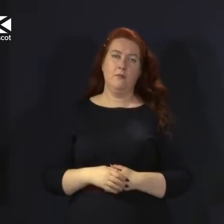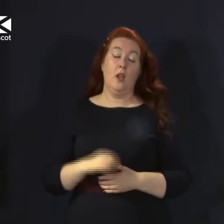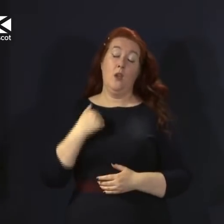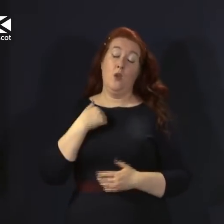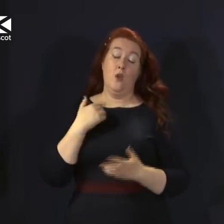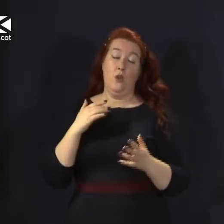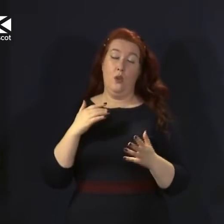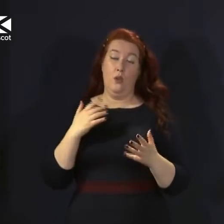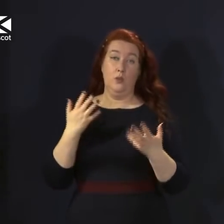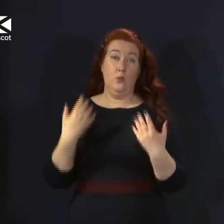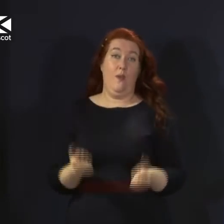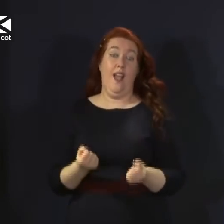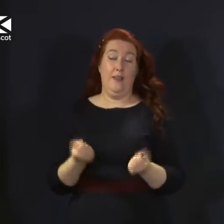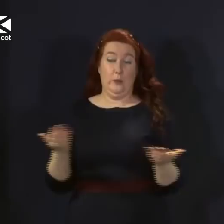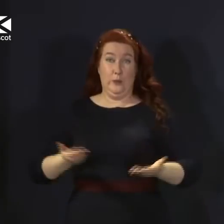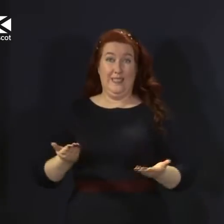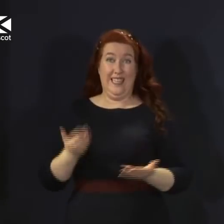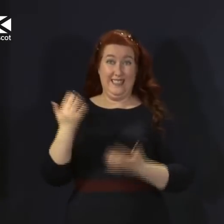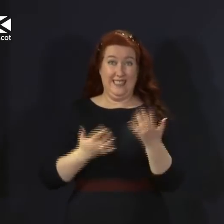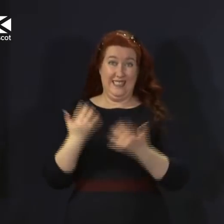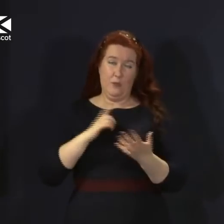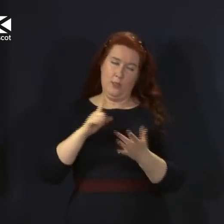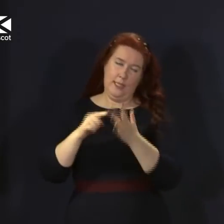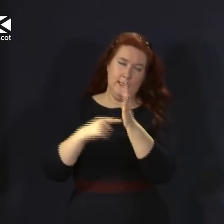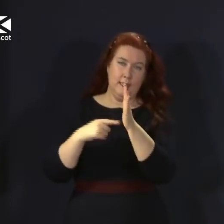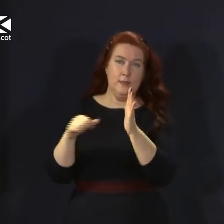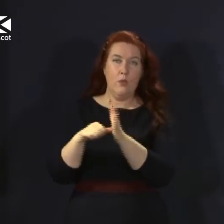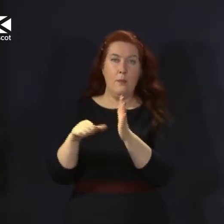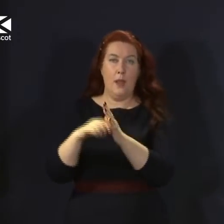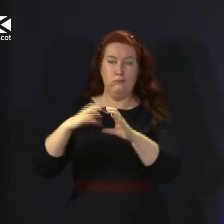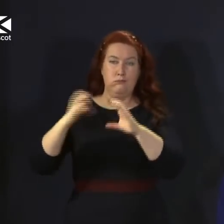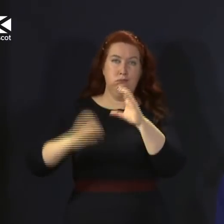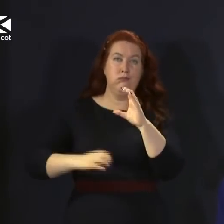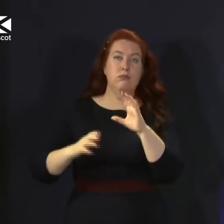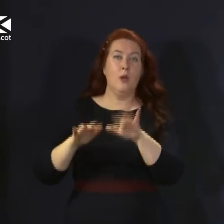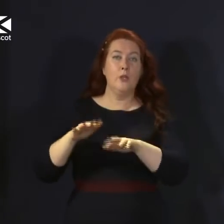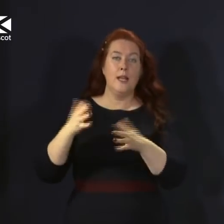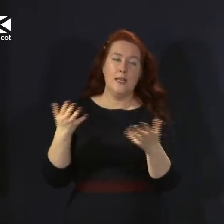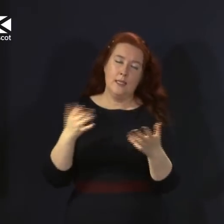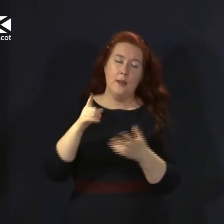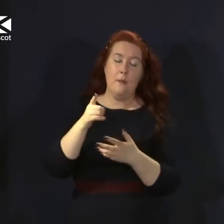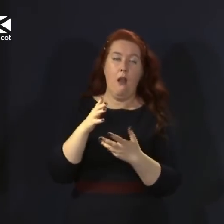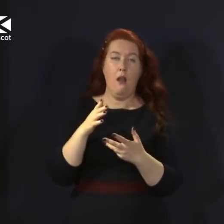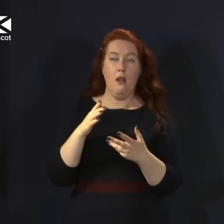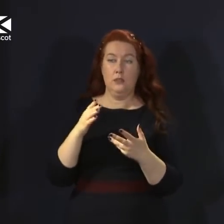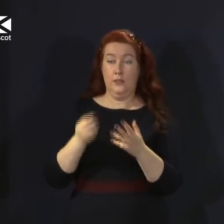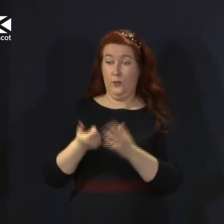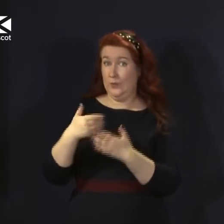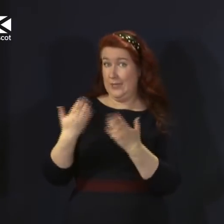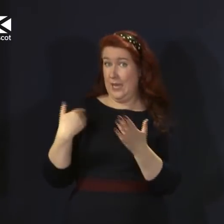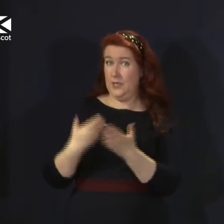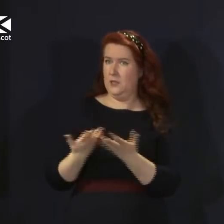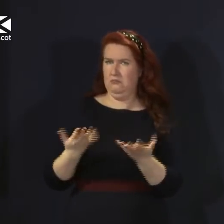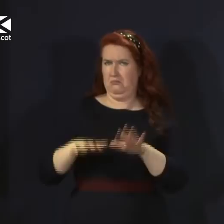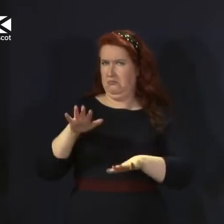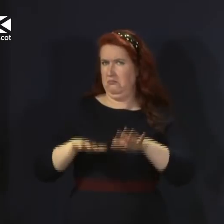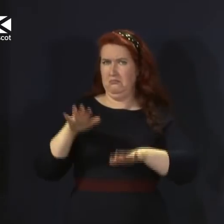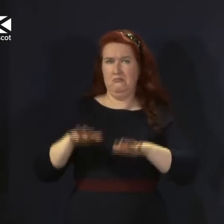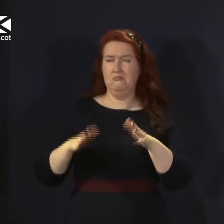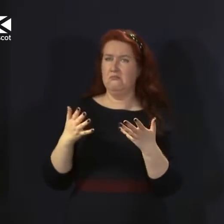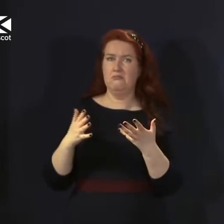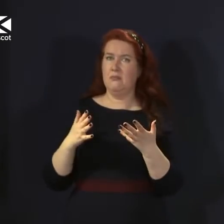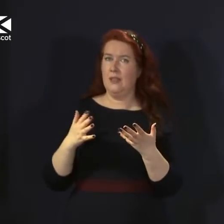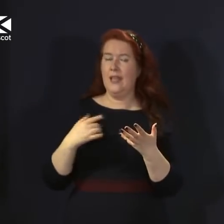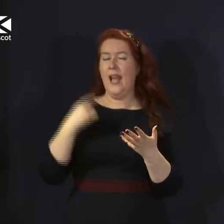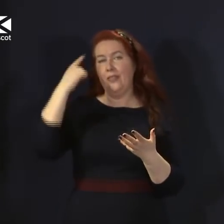today's figures, obviously, because of the IT problem I referred to earlier on, but certainly in the last few days it is broadly comparable. I